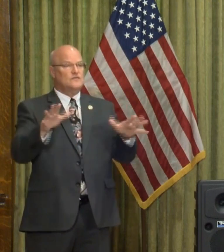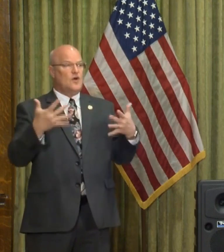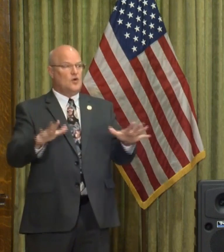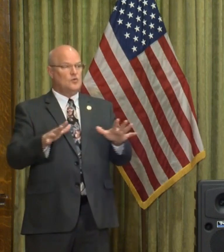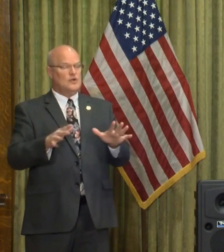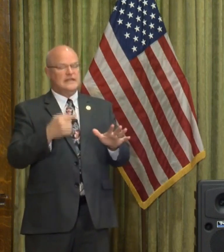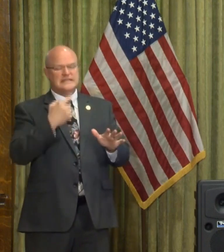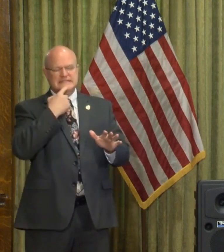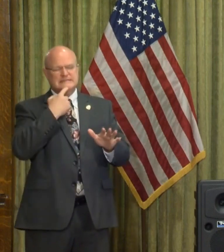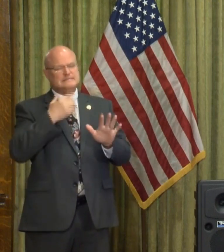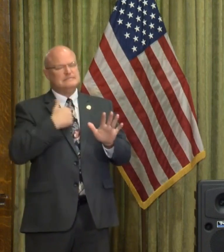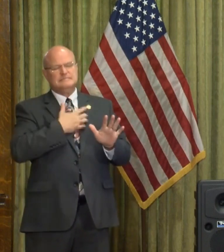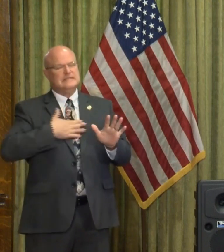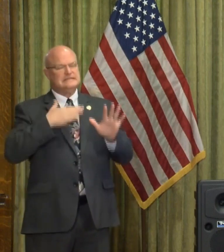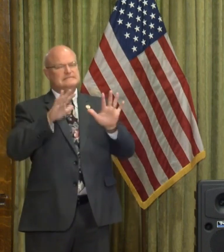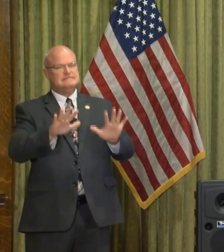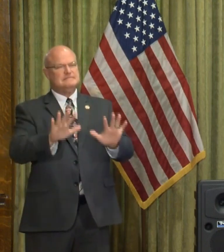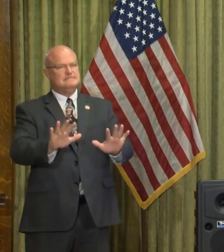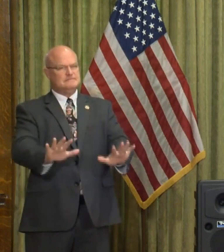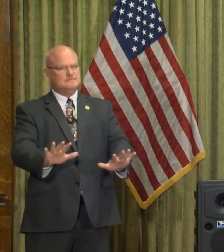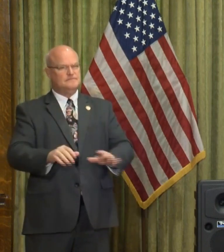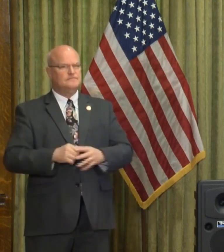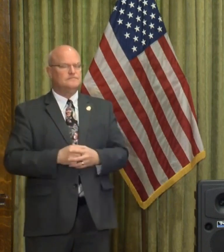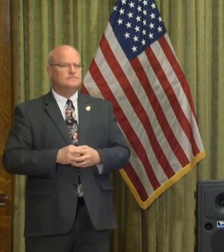that we've already discouraged.